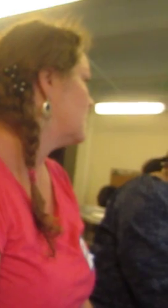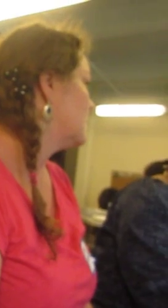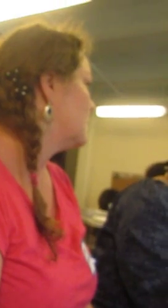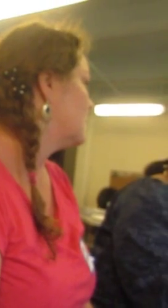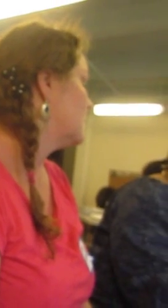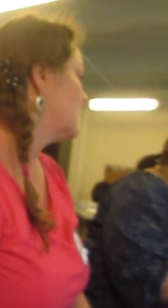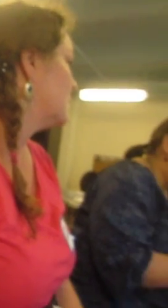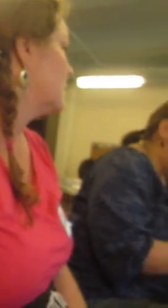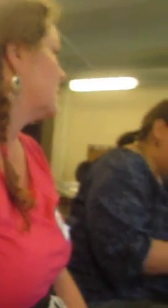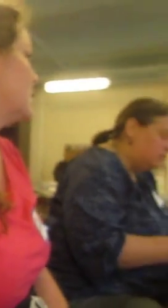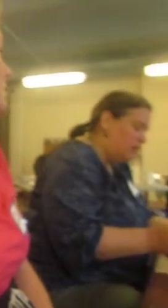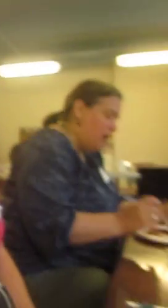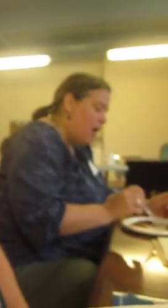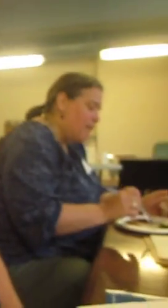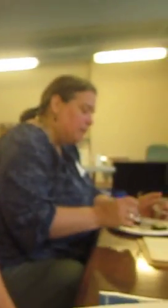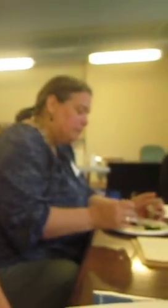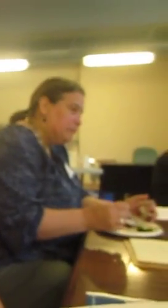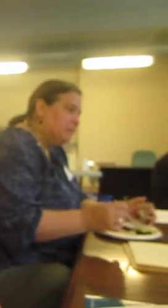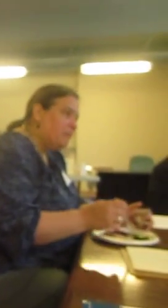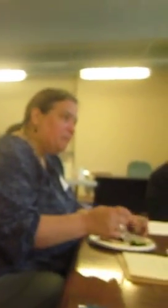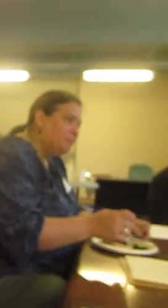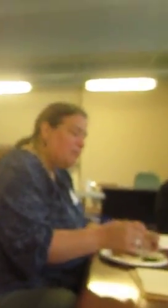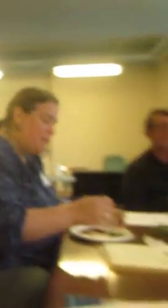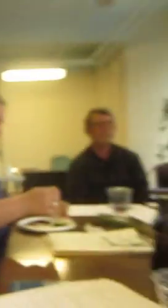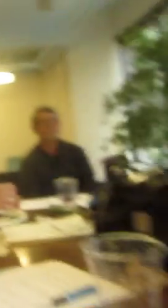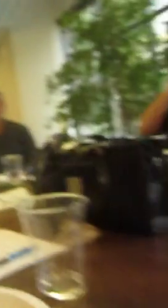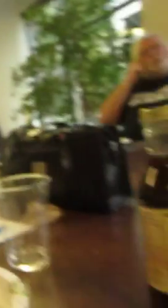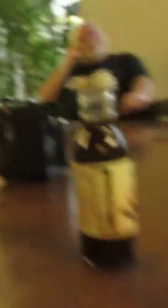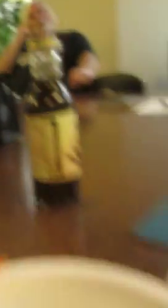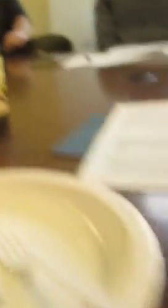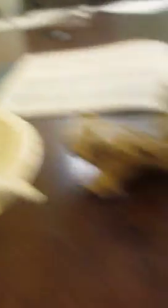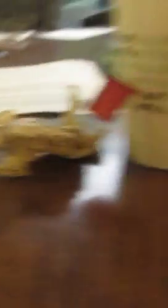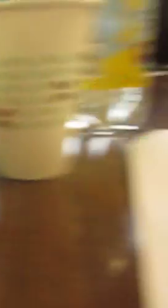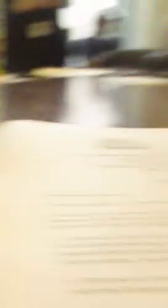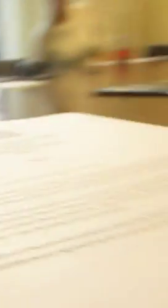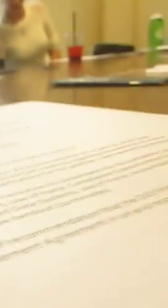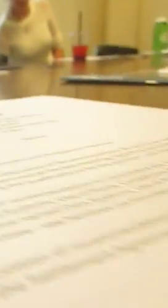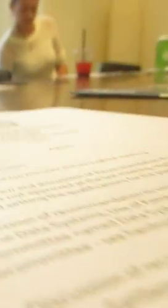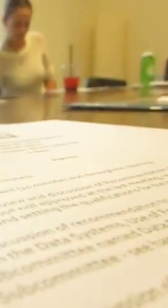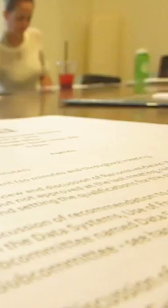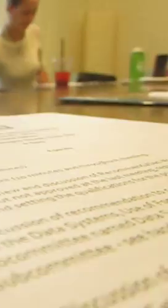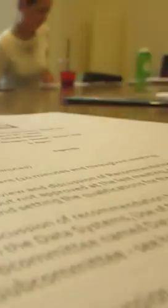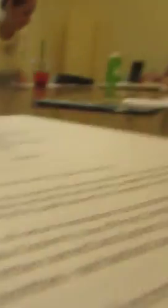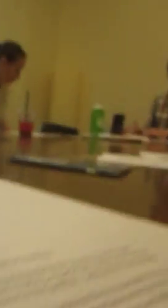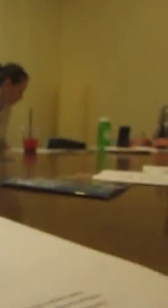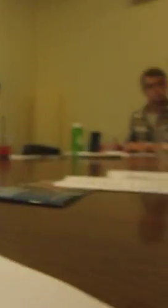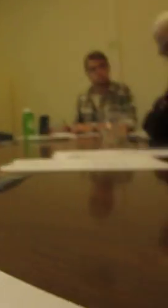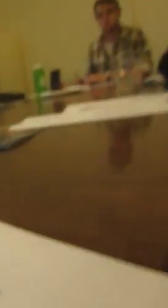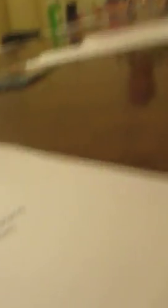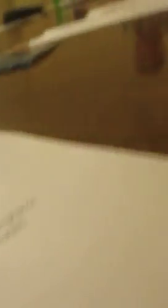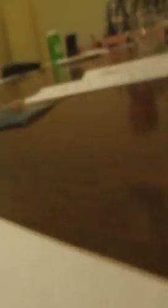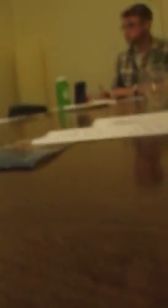community? The CRC represents the community. They are